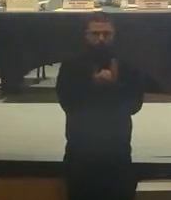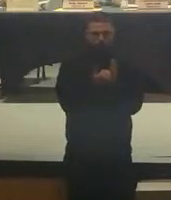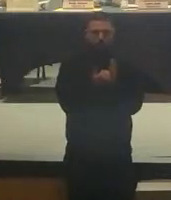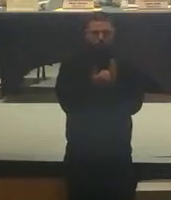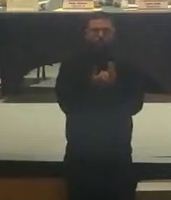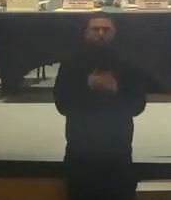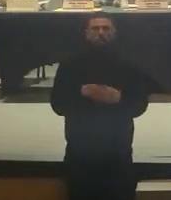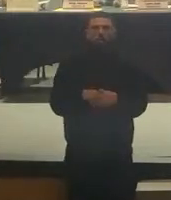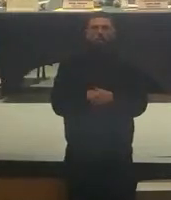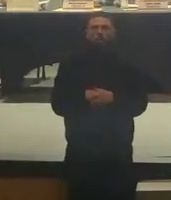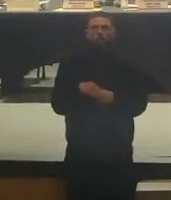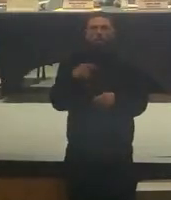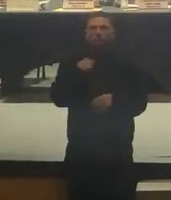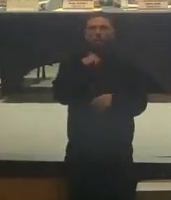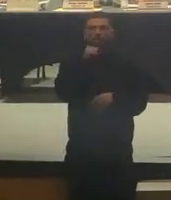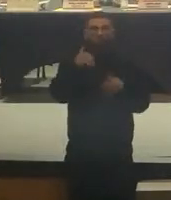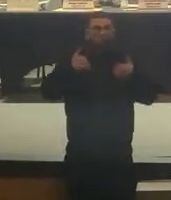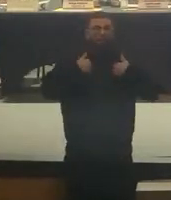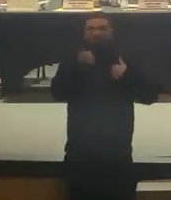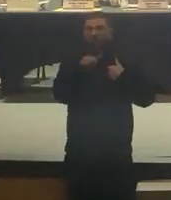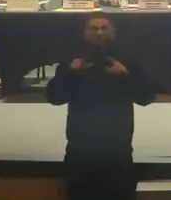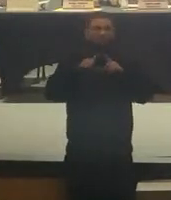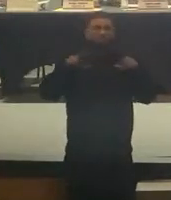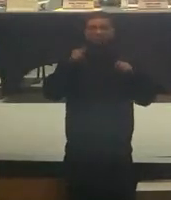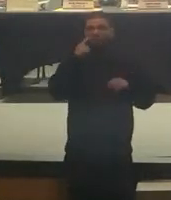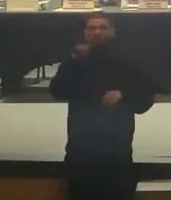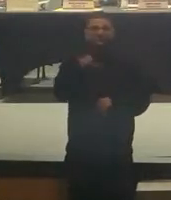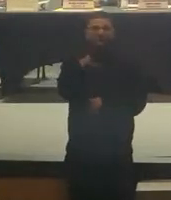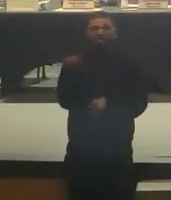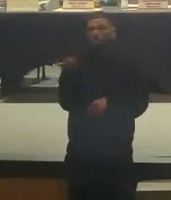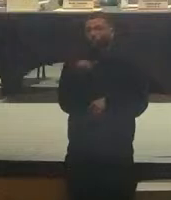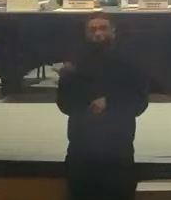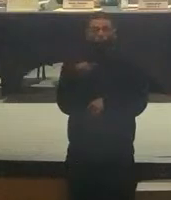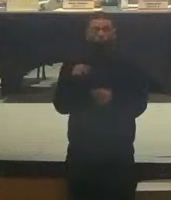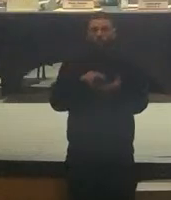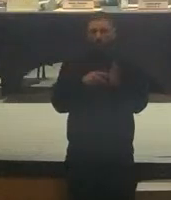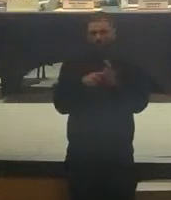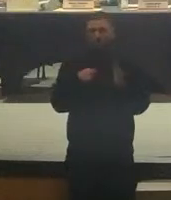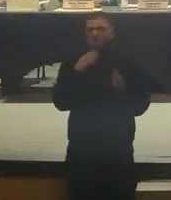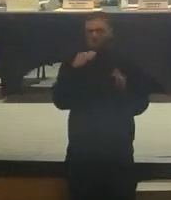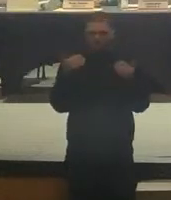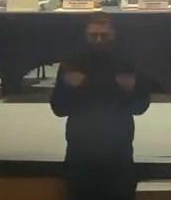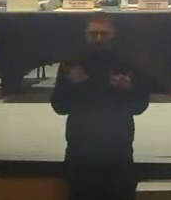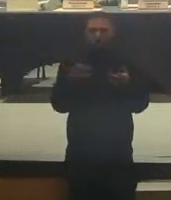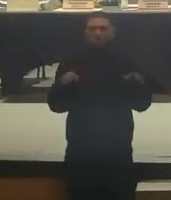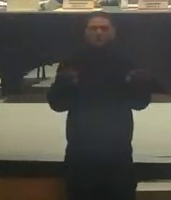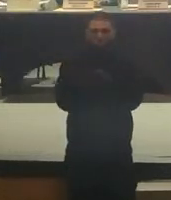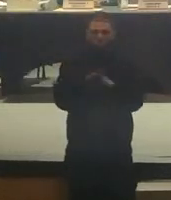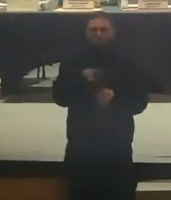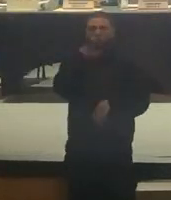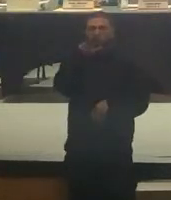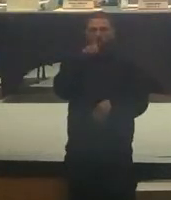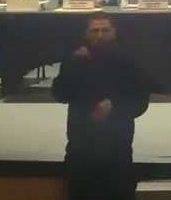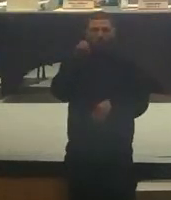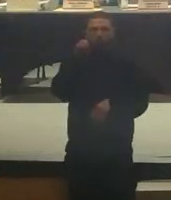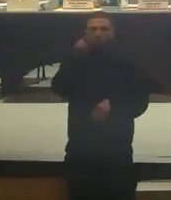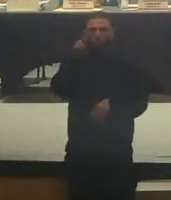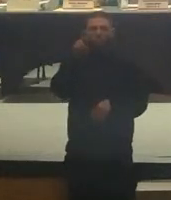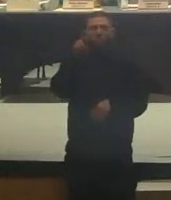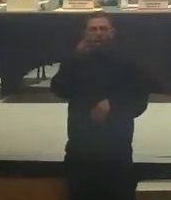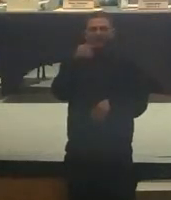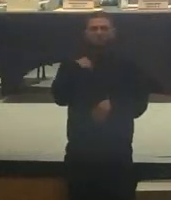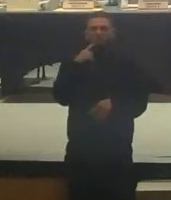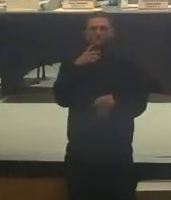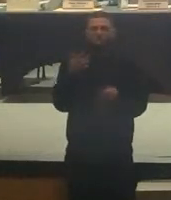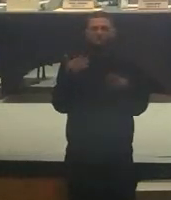on the agenda. I don't have any cards for that either. Therefore, I will go ahead and close out 3.01. And I will